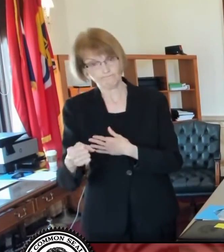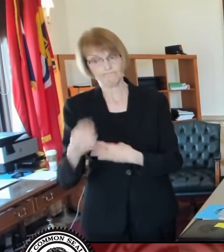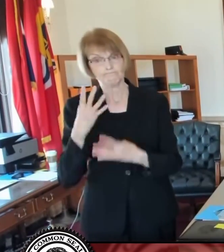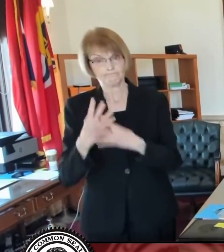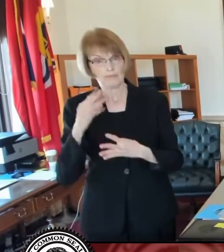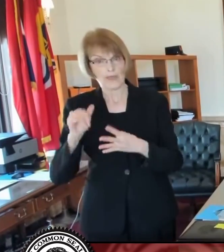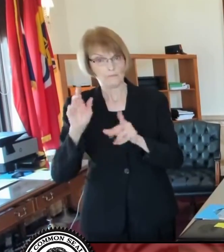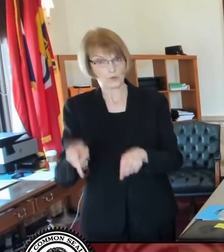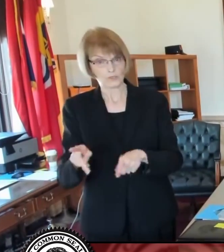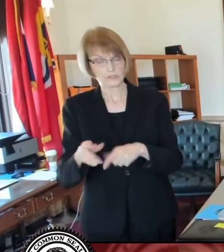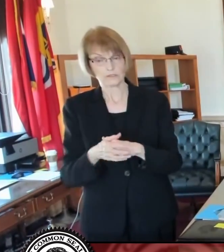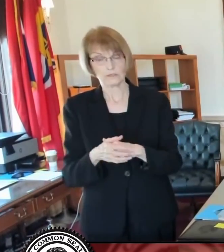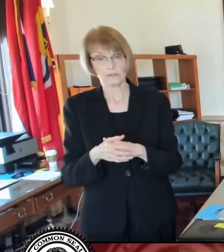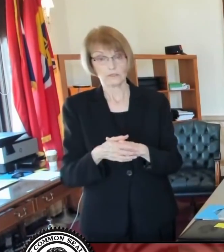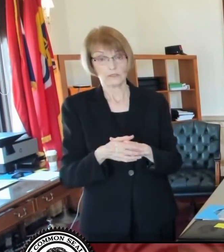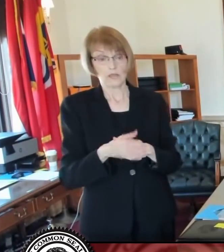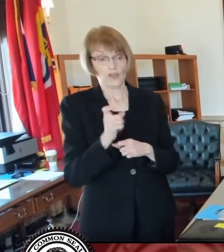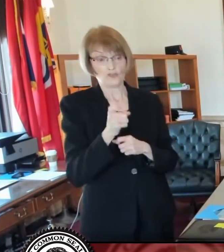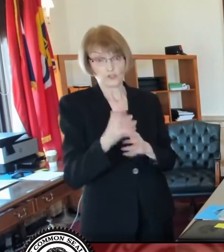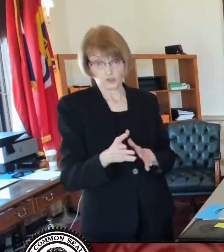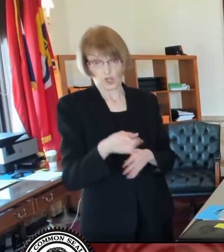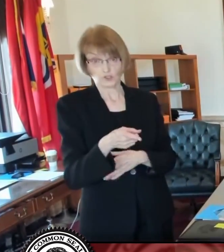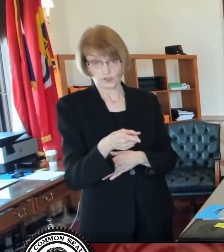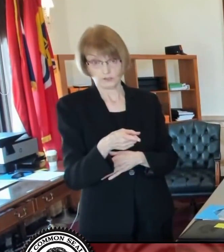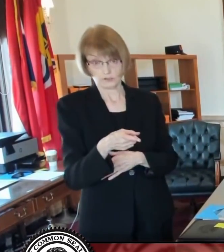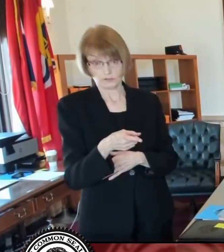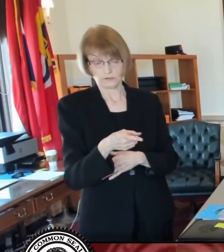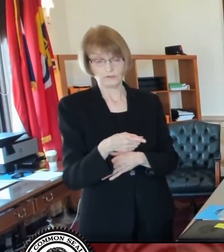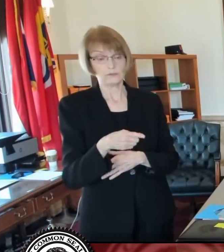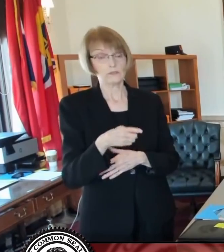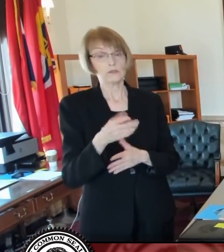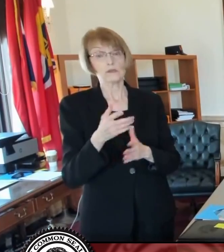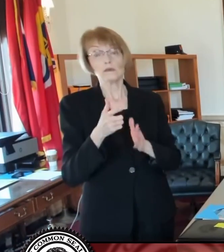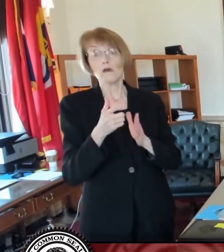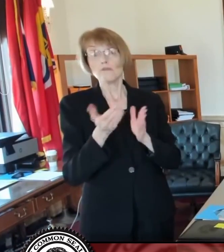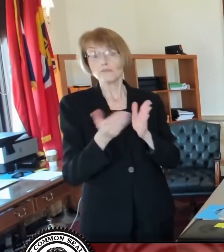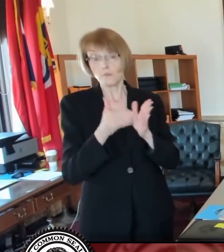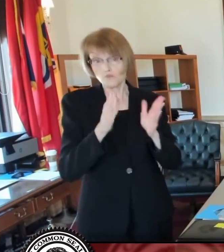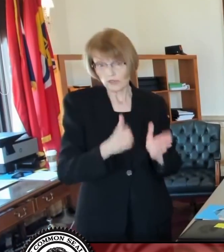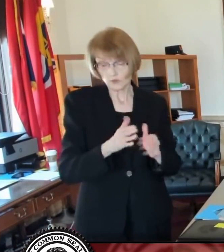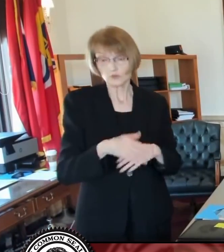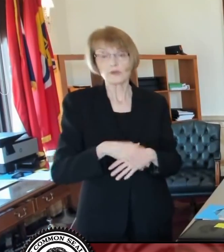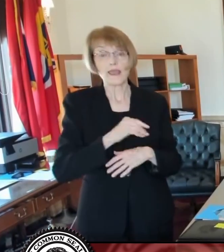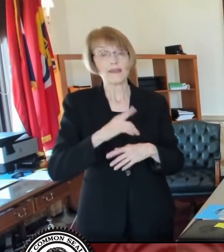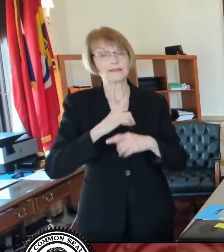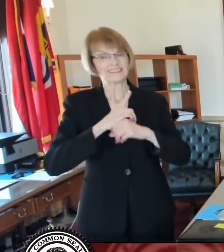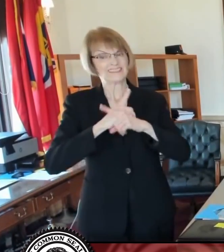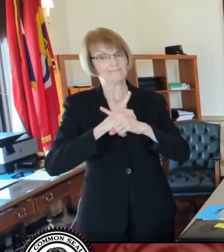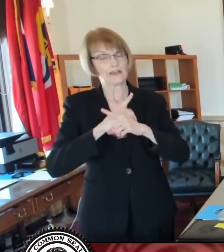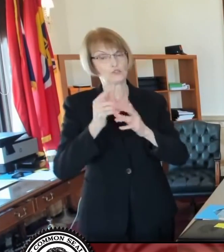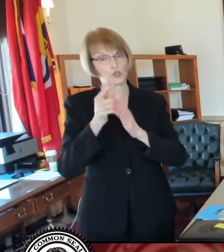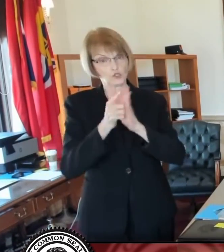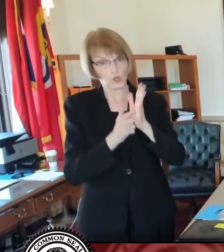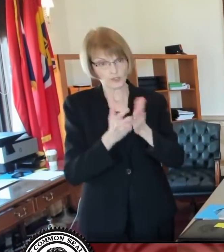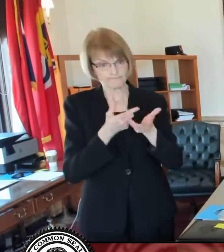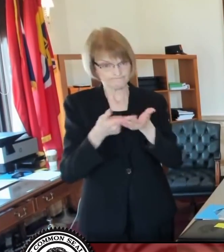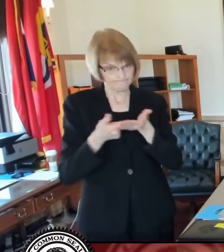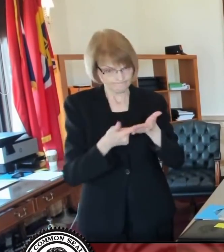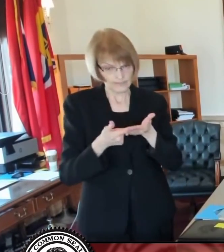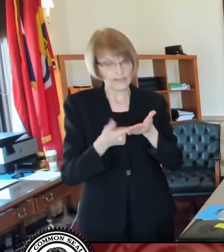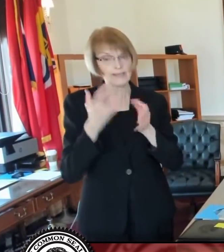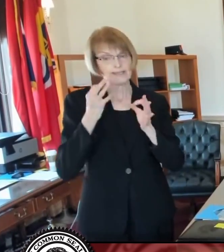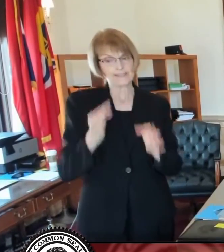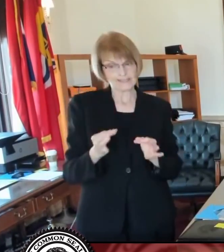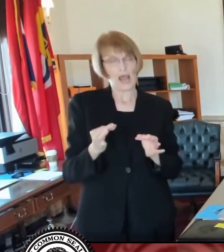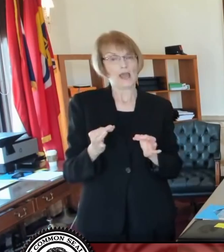person. It's the judges, the prosecutor, and the defense attorneys who figure out when that person is actually